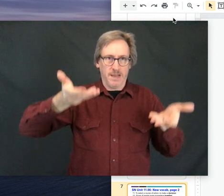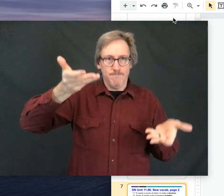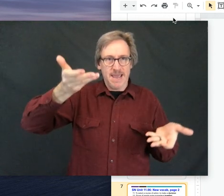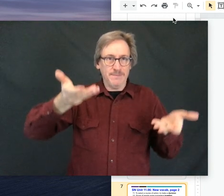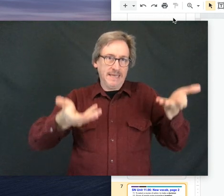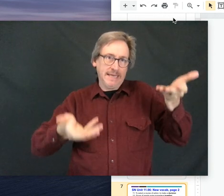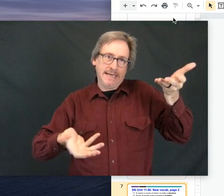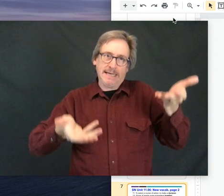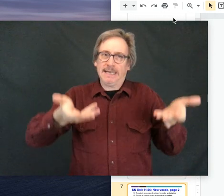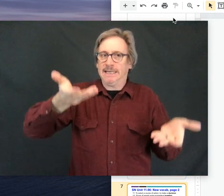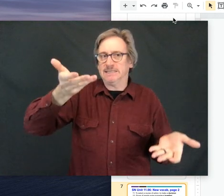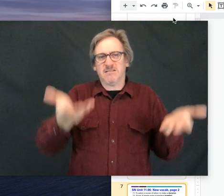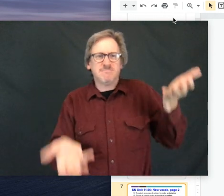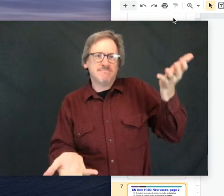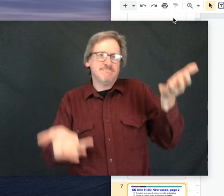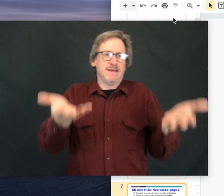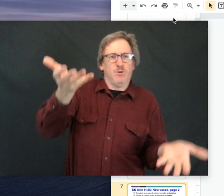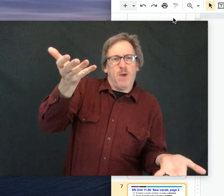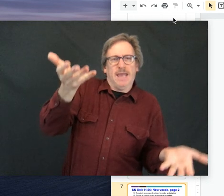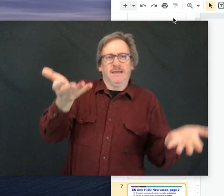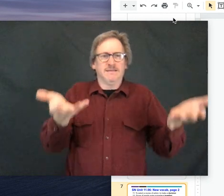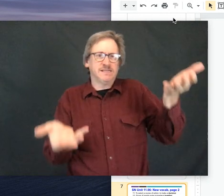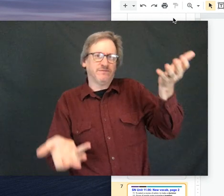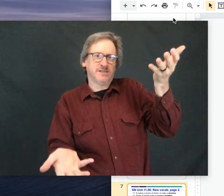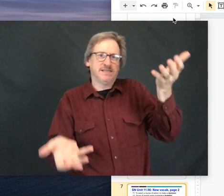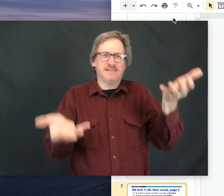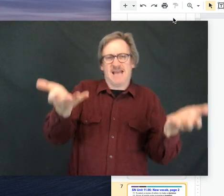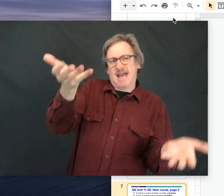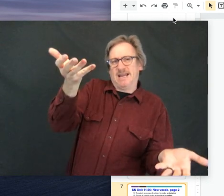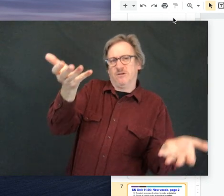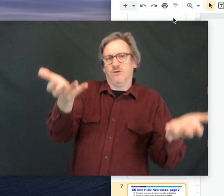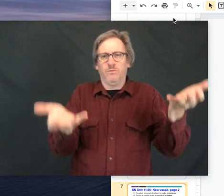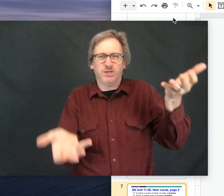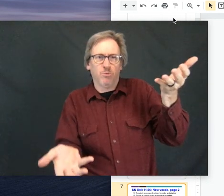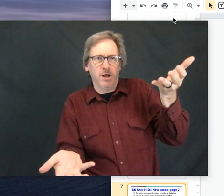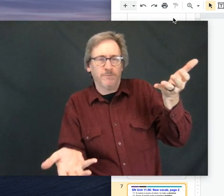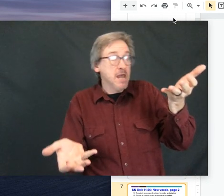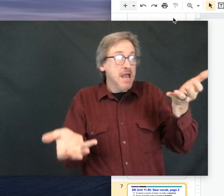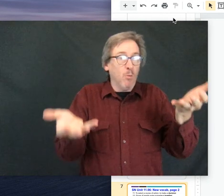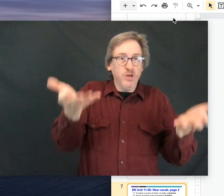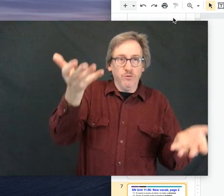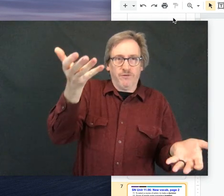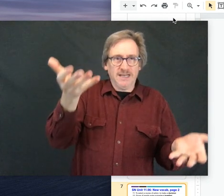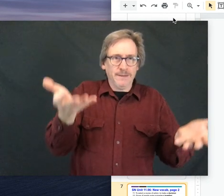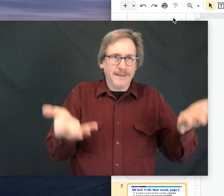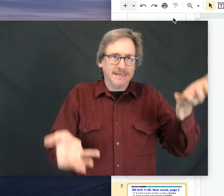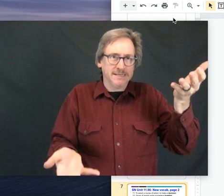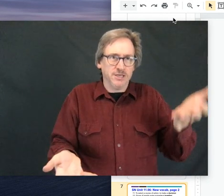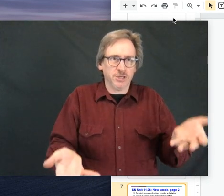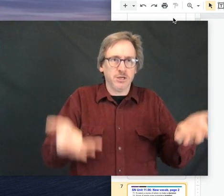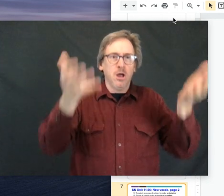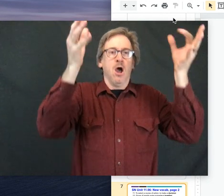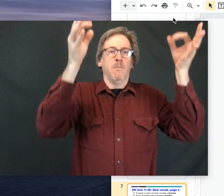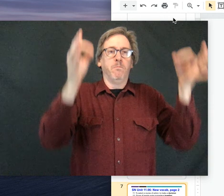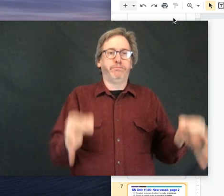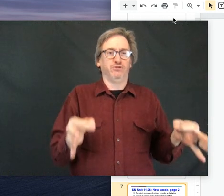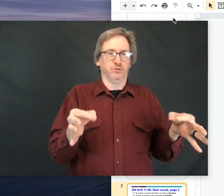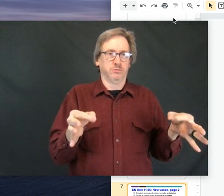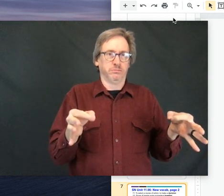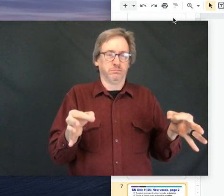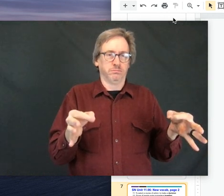that maybe it's like, maybe weighing this versus that. I don't know which one. When you finally make a decision,